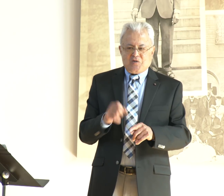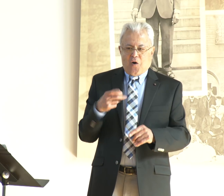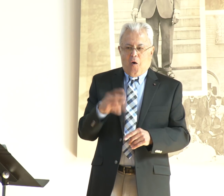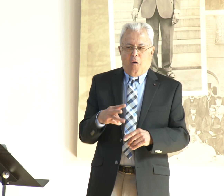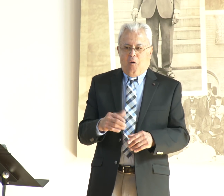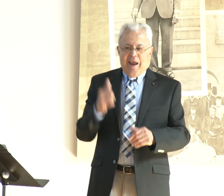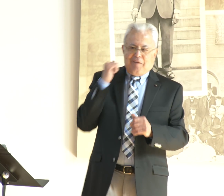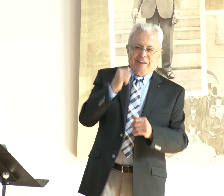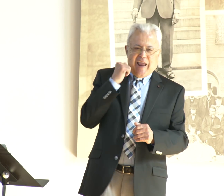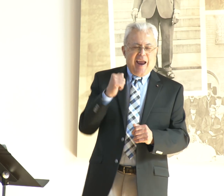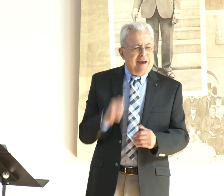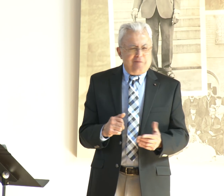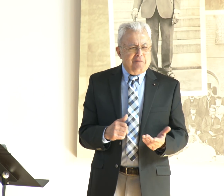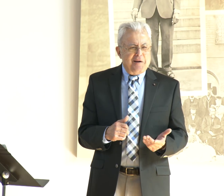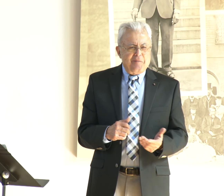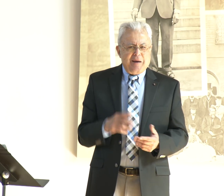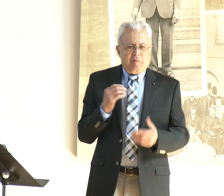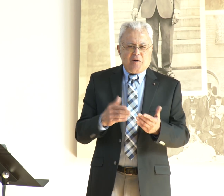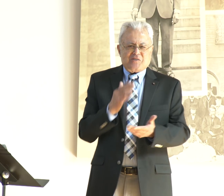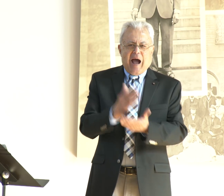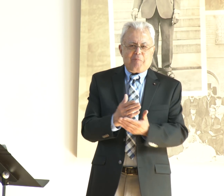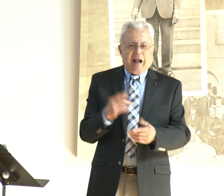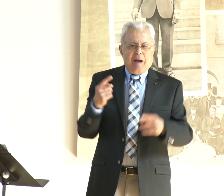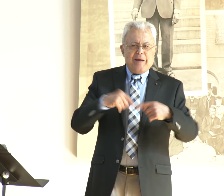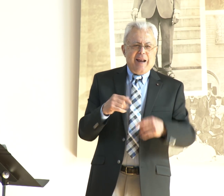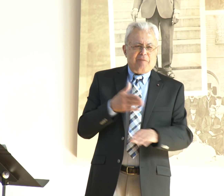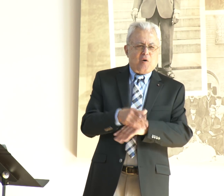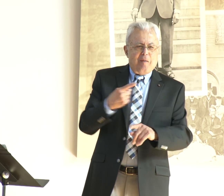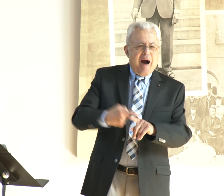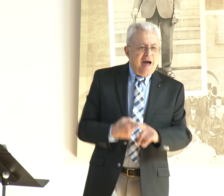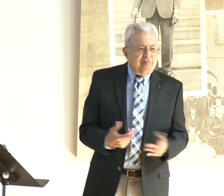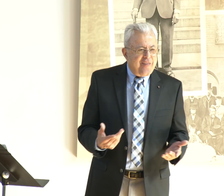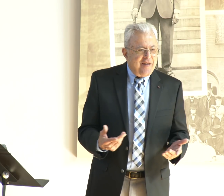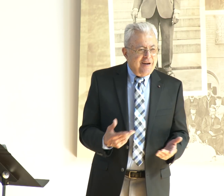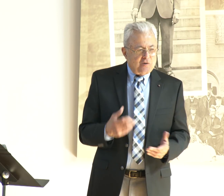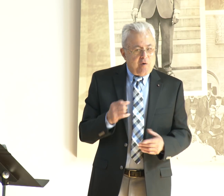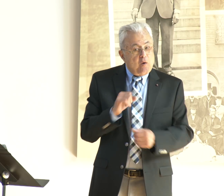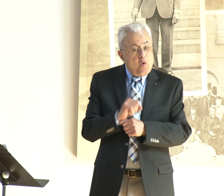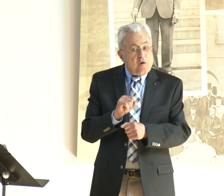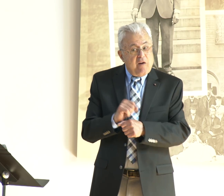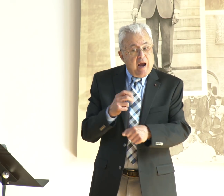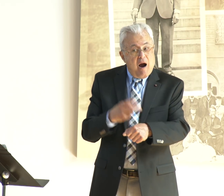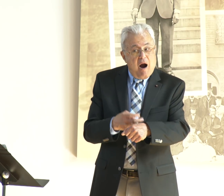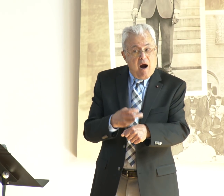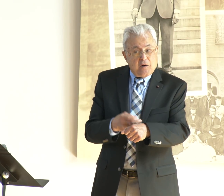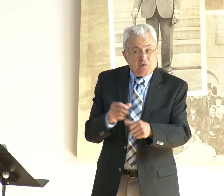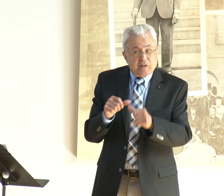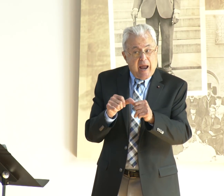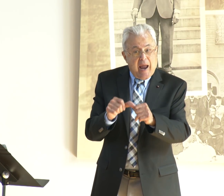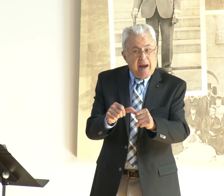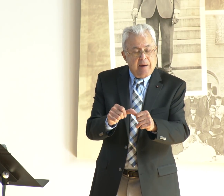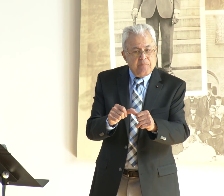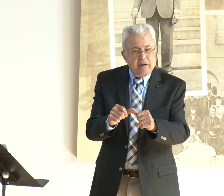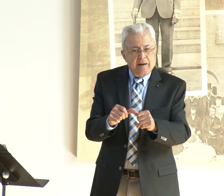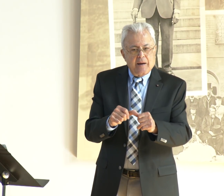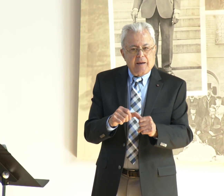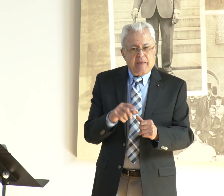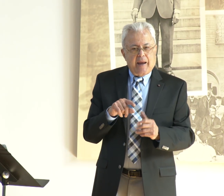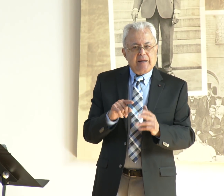And he was holding court, doing a show every day. He worked so very hard to